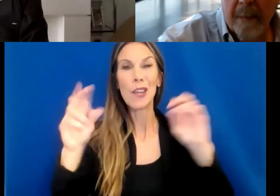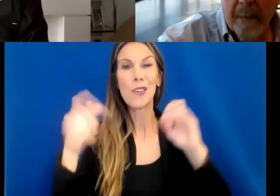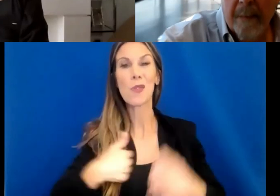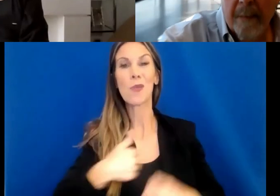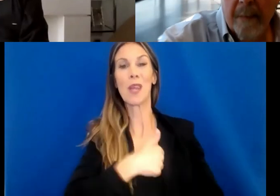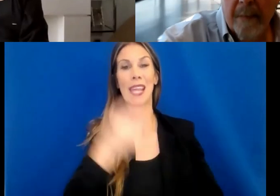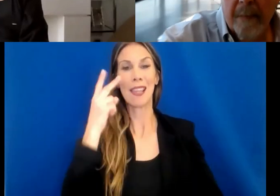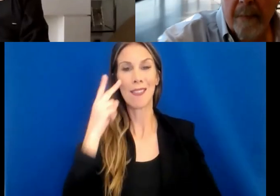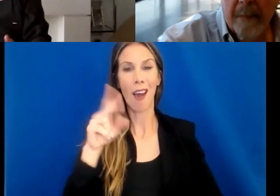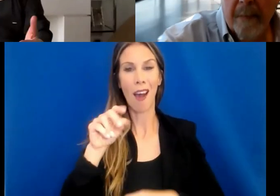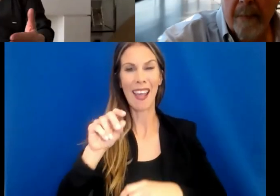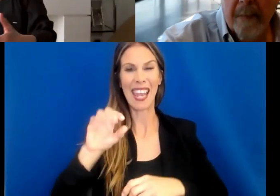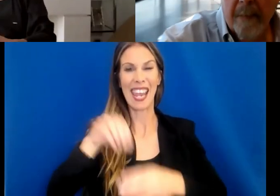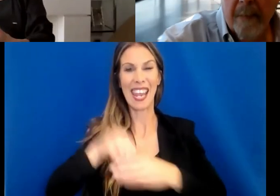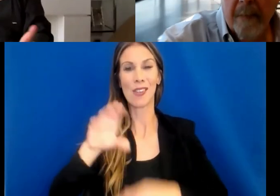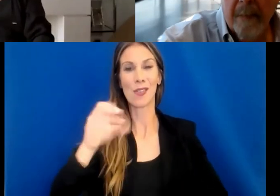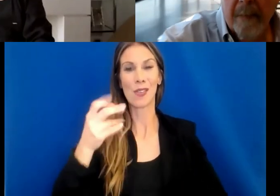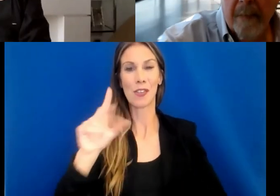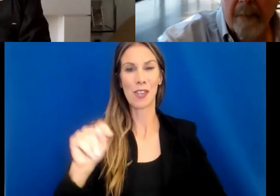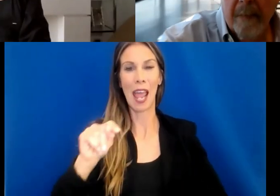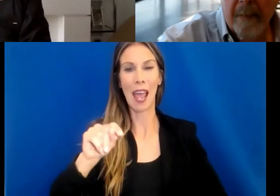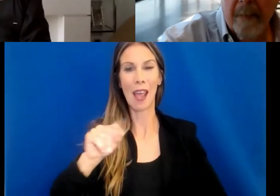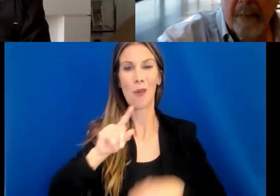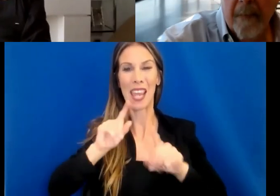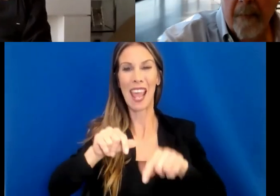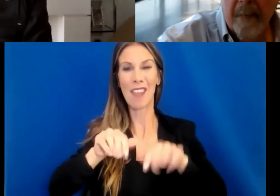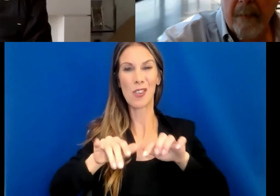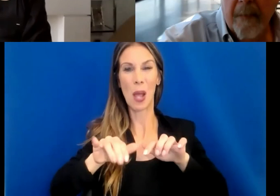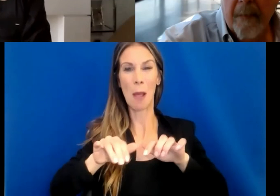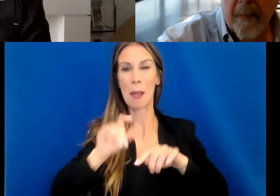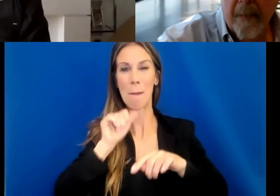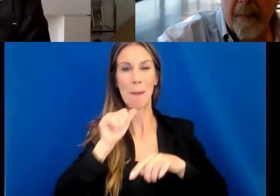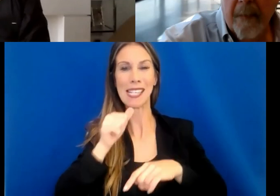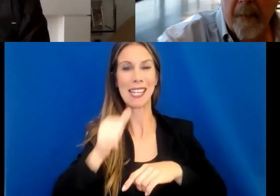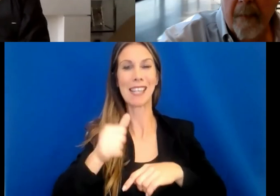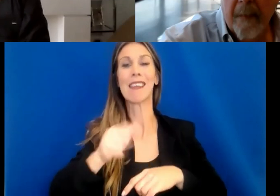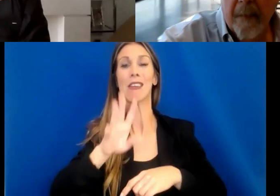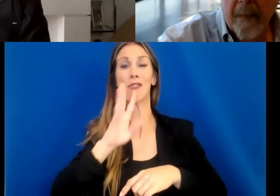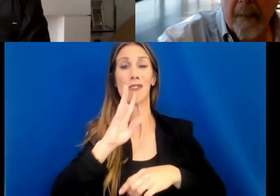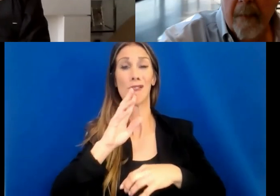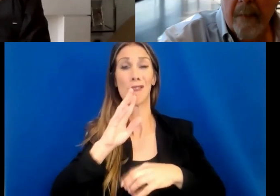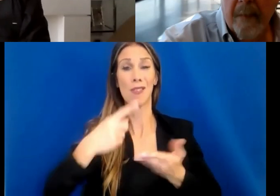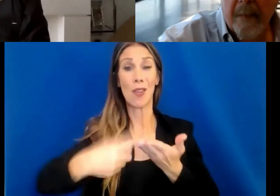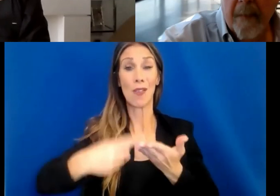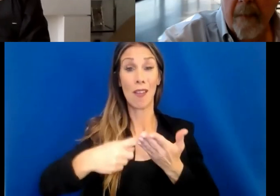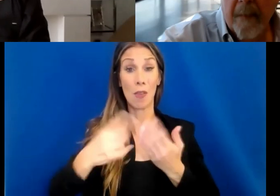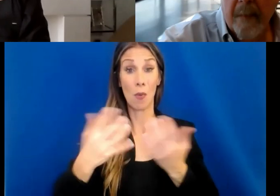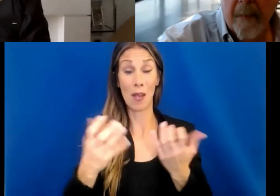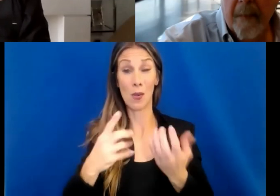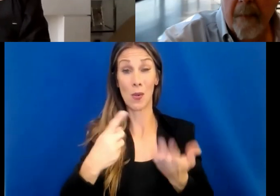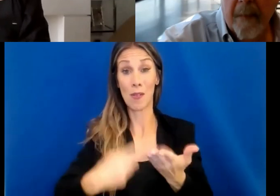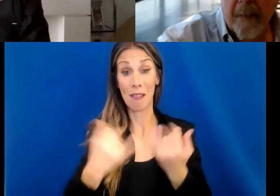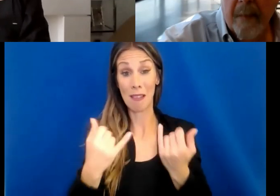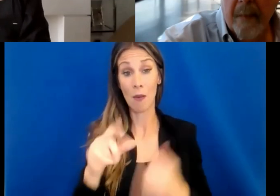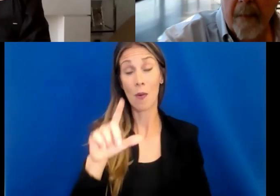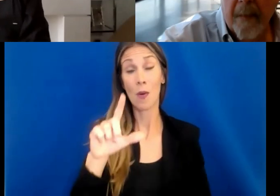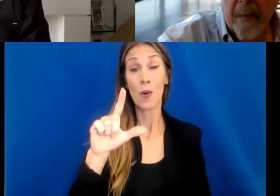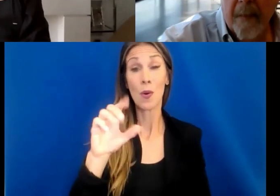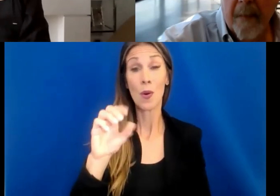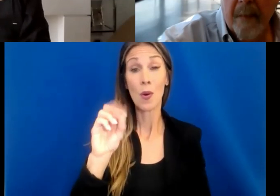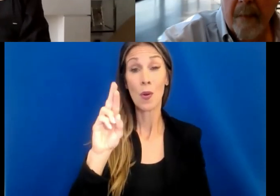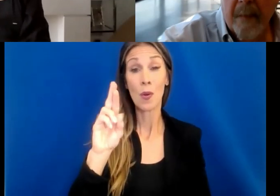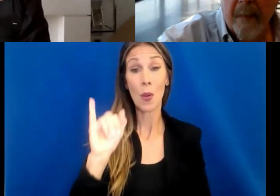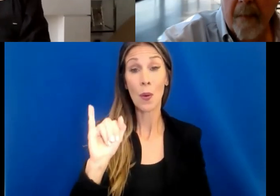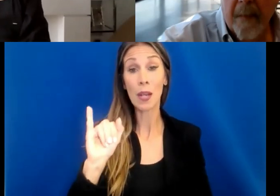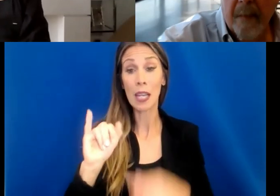not just to the, because people aren't reading Q&A at the same time? Laurie, Nathan, is there anything that you see to be